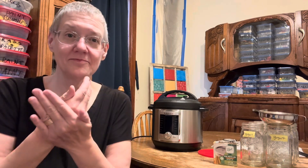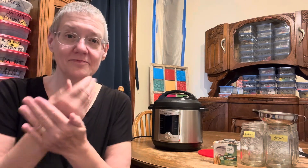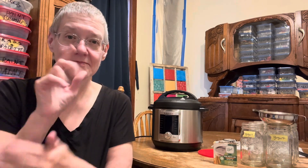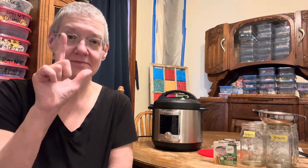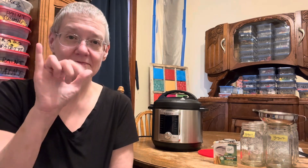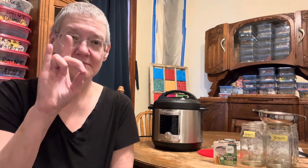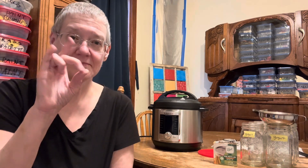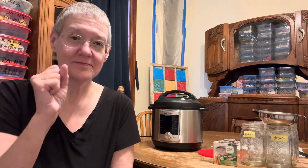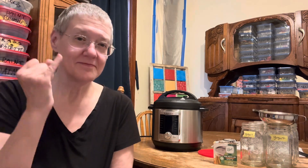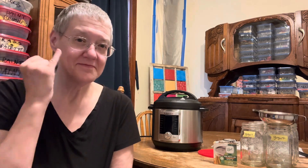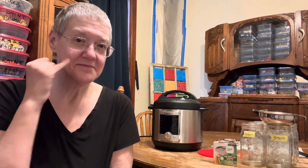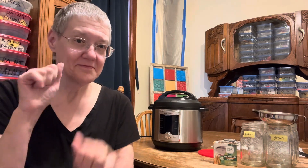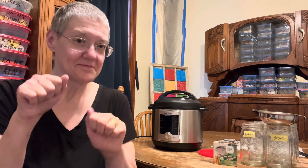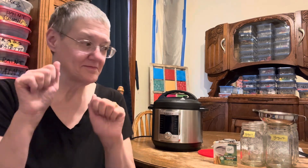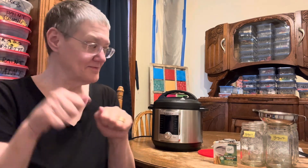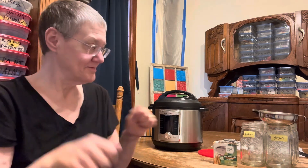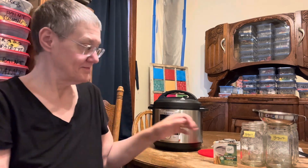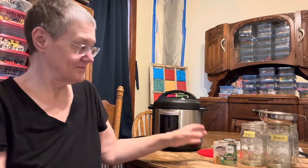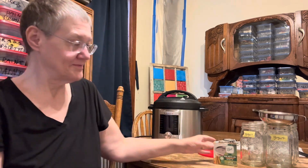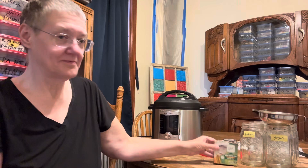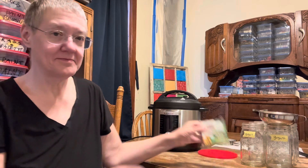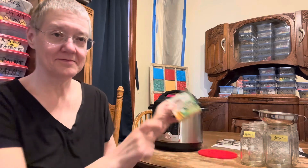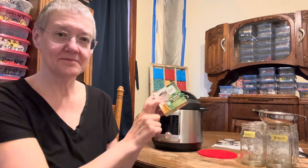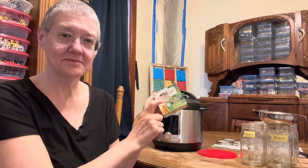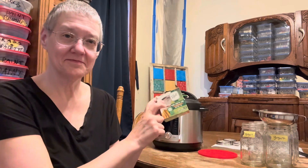use new lids if possible,